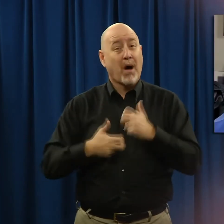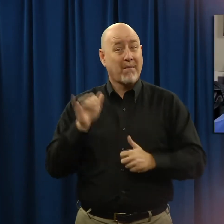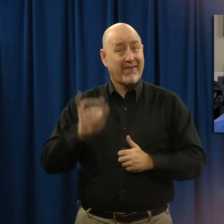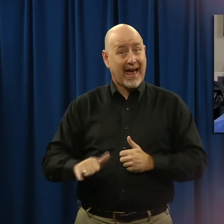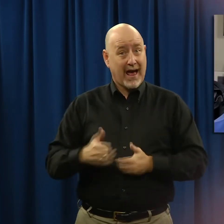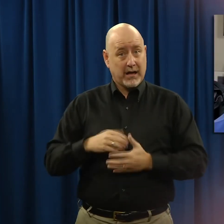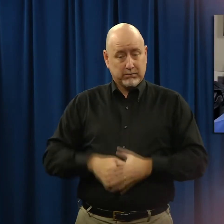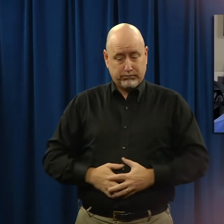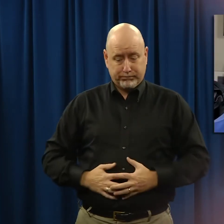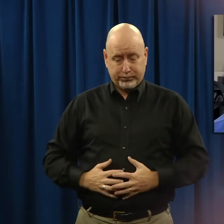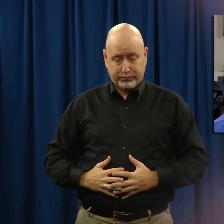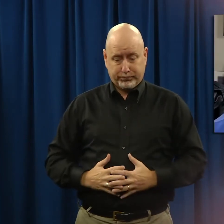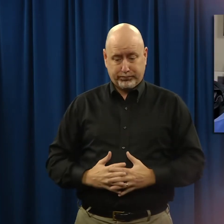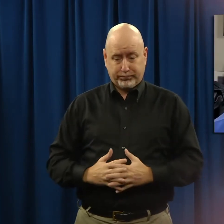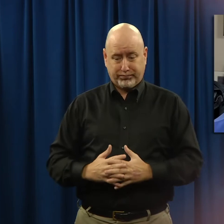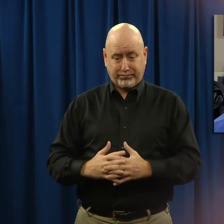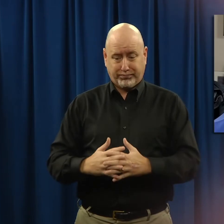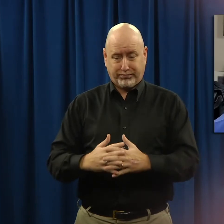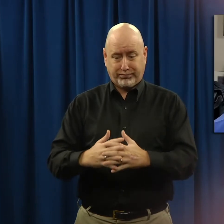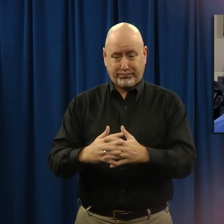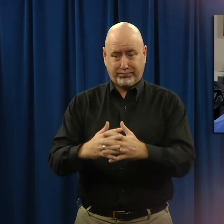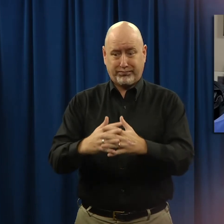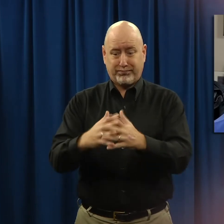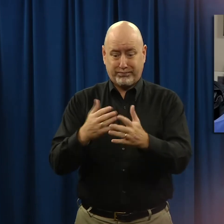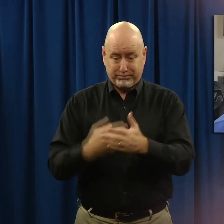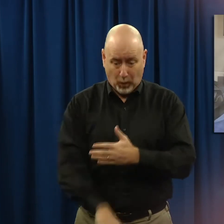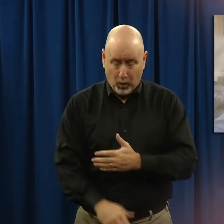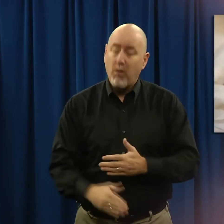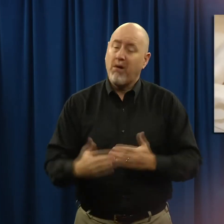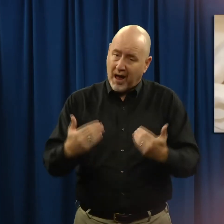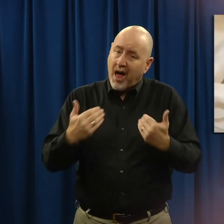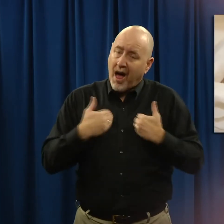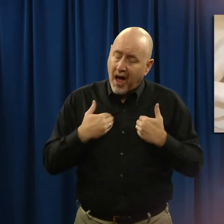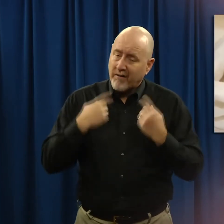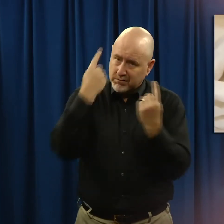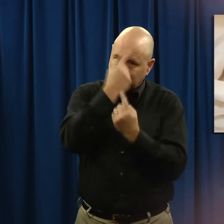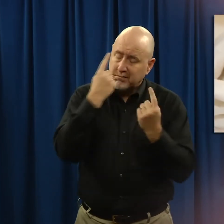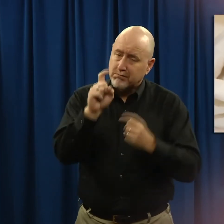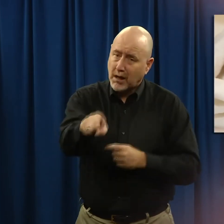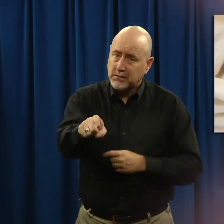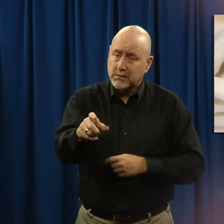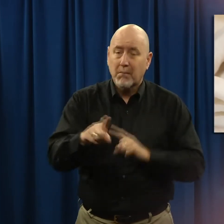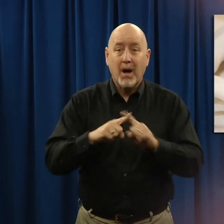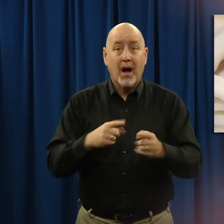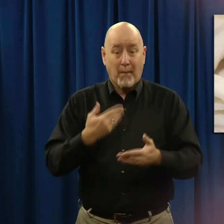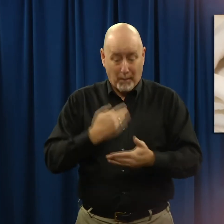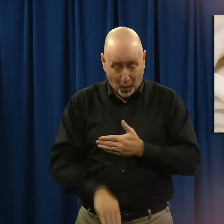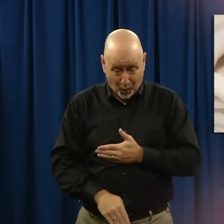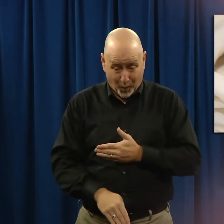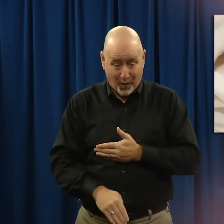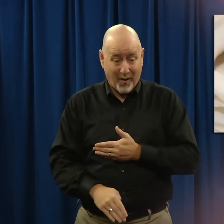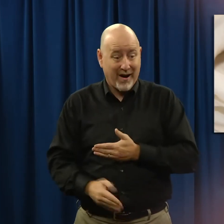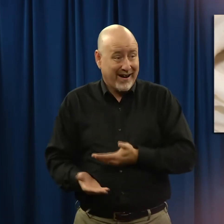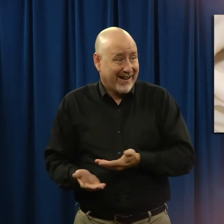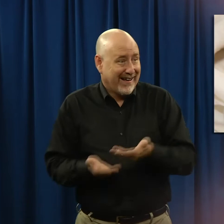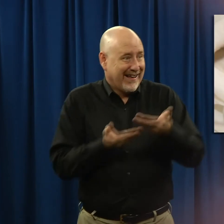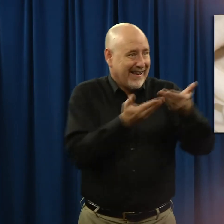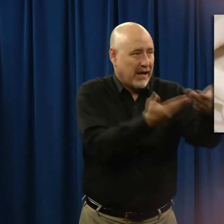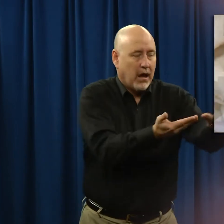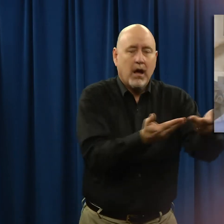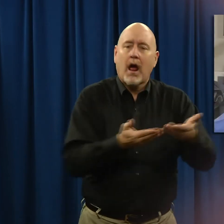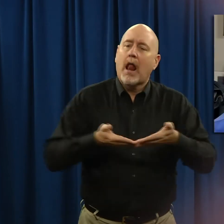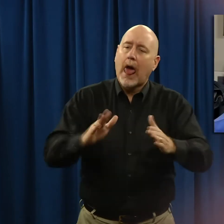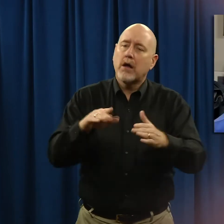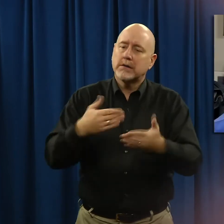of carrying a child to term are something to be considered, but this option allows the child to be born and to be a part of a